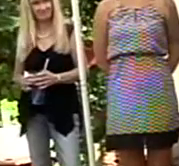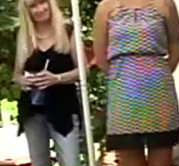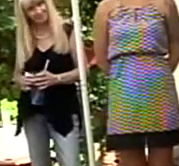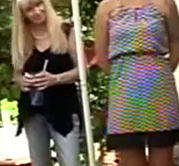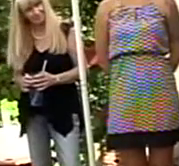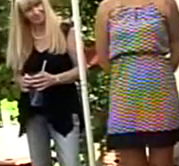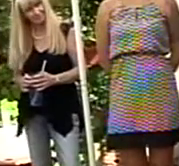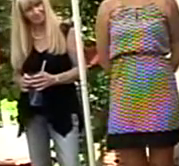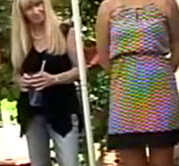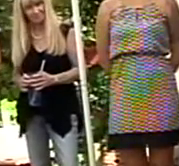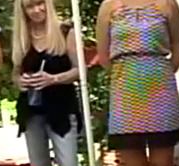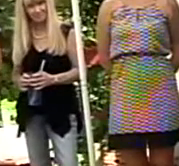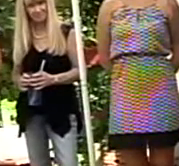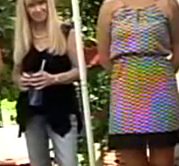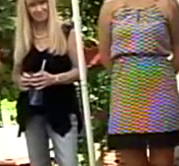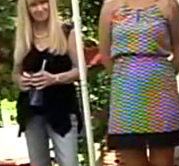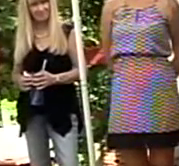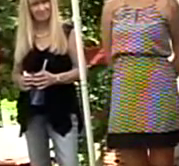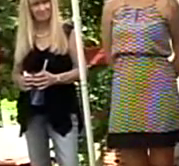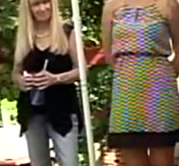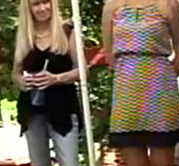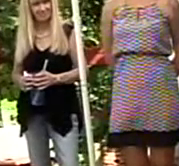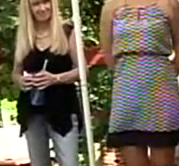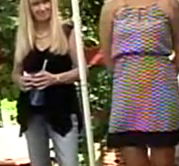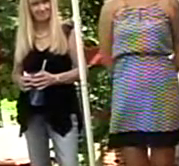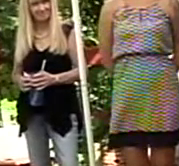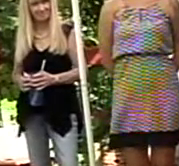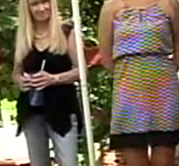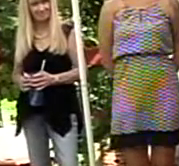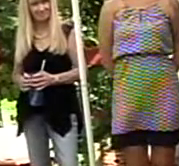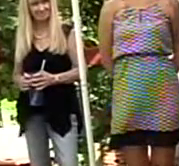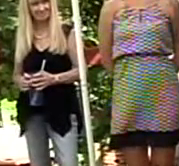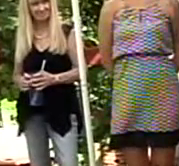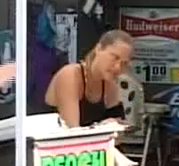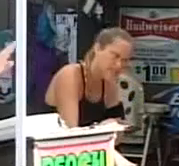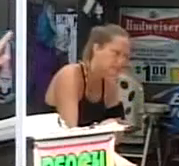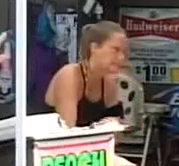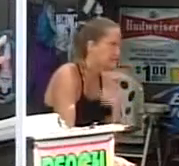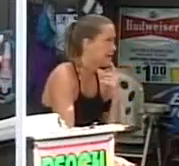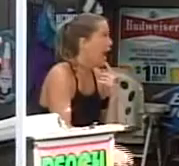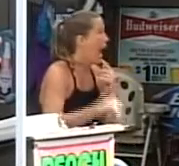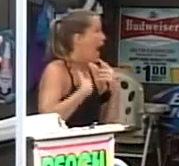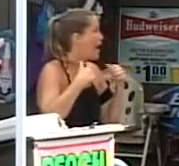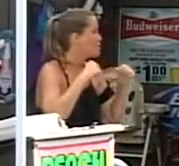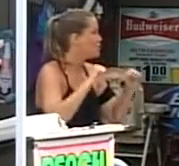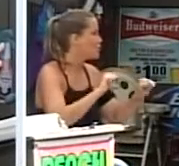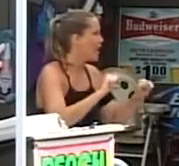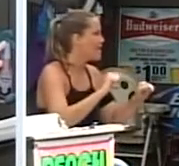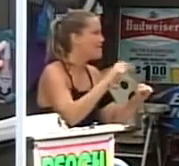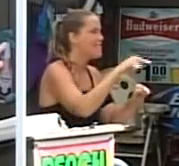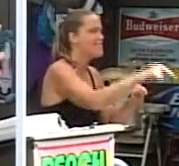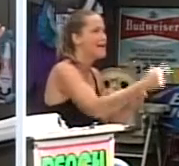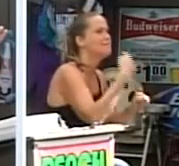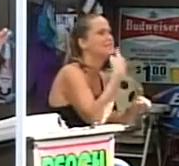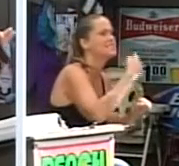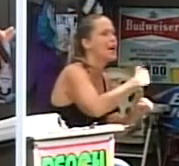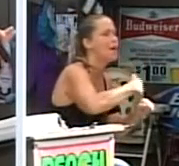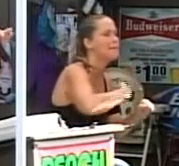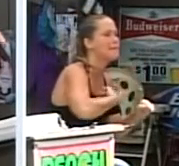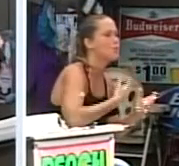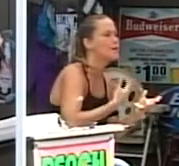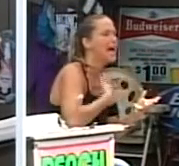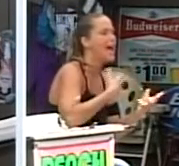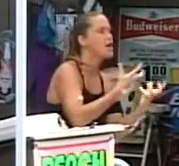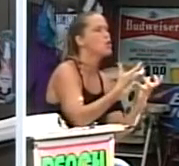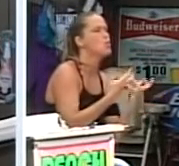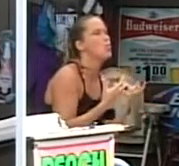really because you're trying to hear something that you want to hear instead of hearing God. Well, I'm not sure God wants me doing that. It would have been a lot